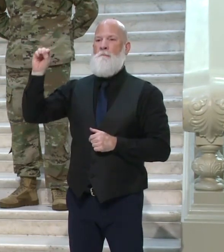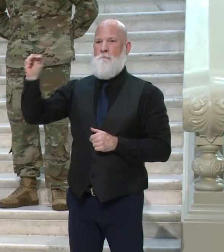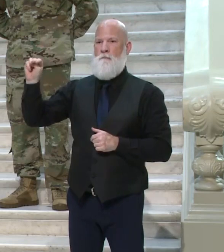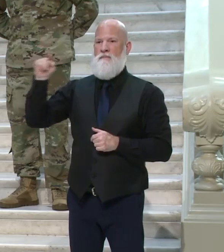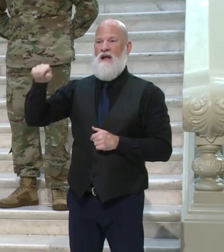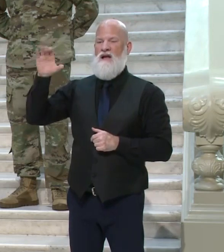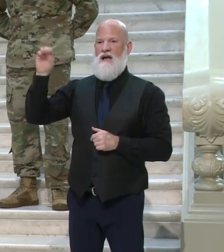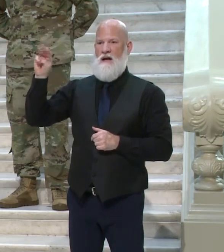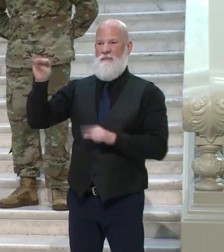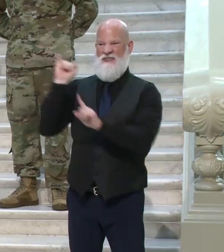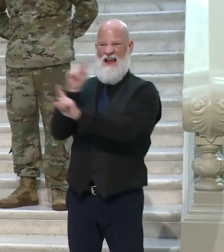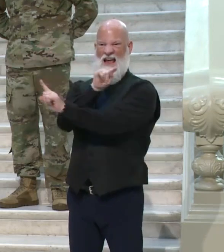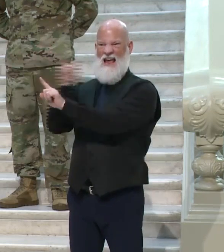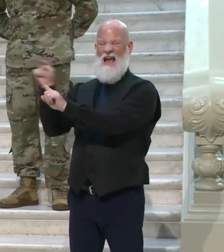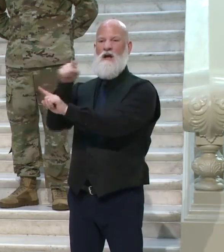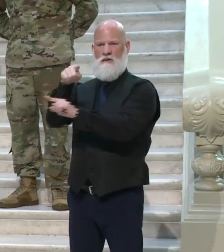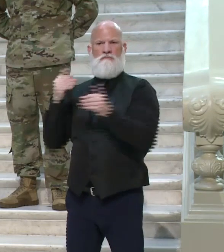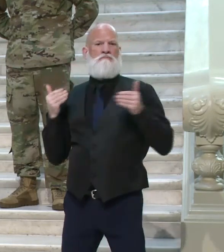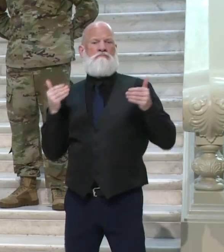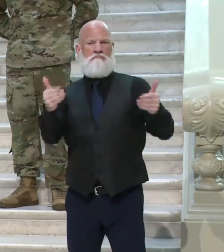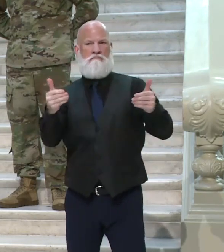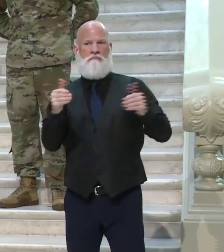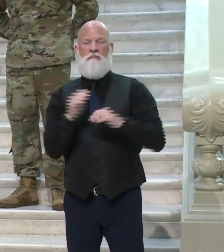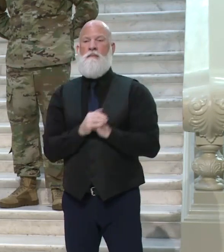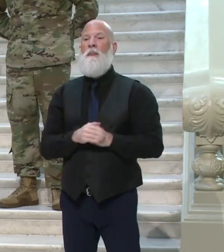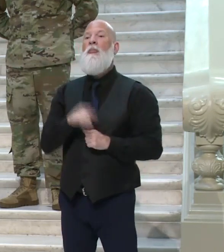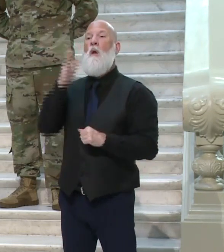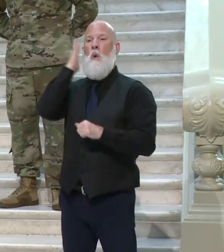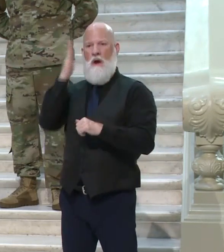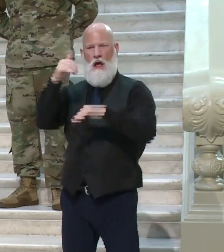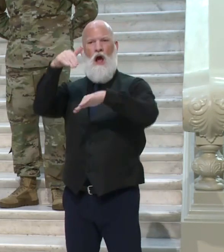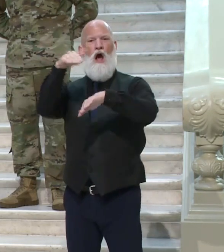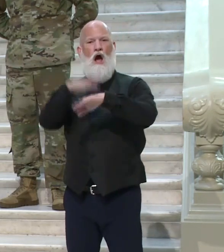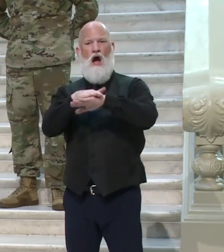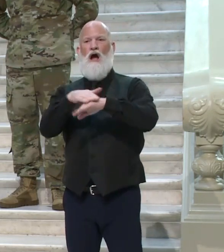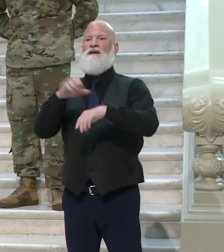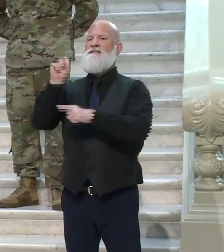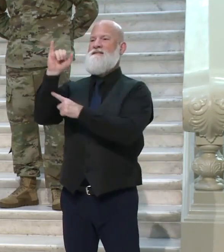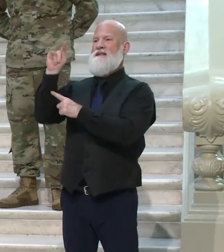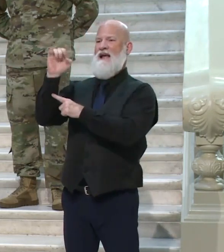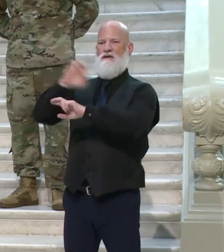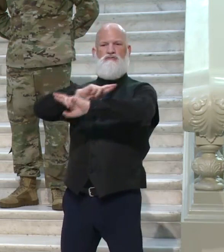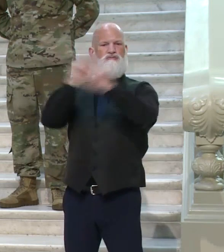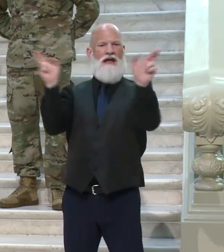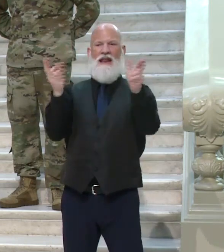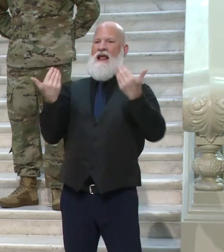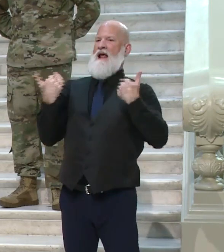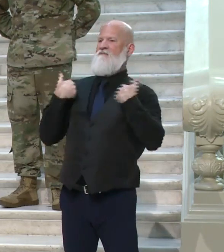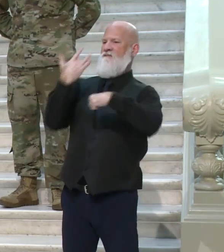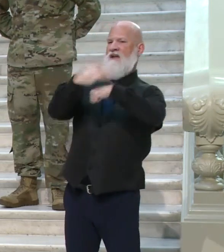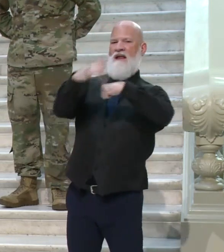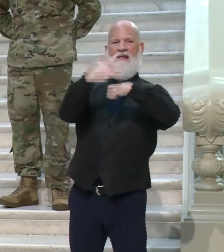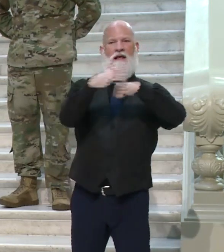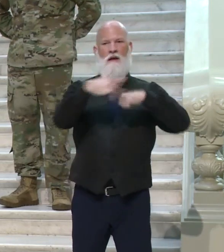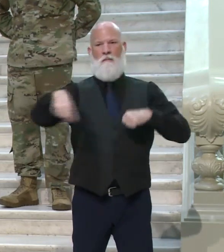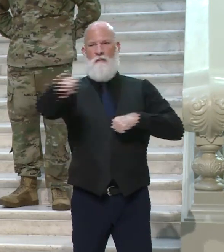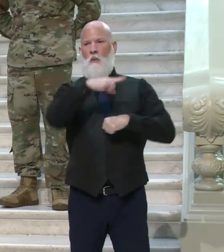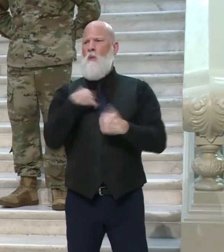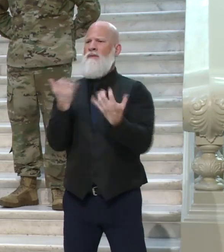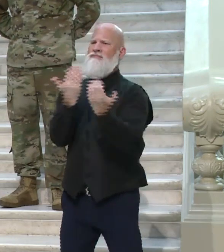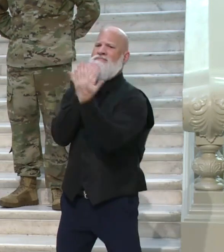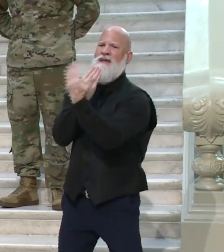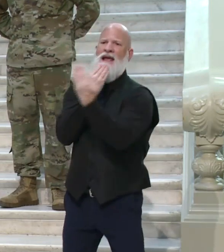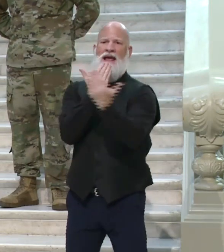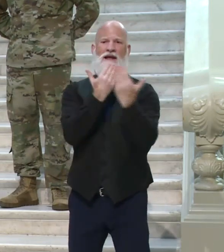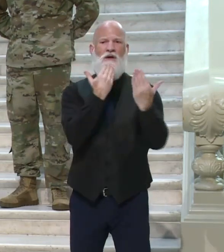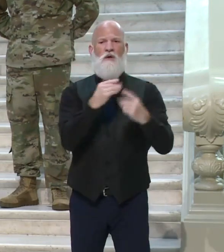www.doineedacovid19test.com. And on-site scheduling will also be available. We are grateful to Walmart, eTrue North, and community